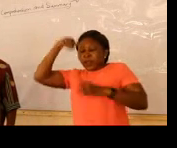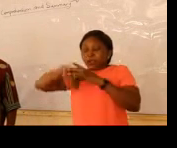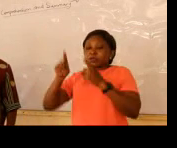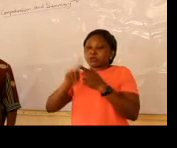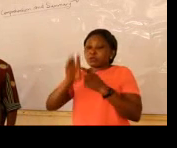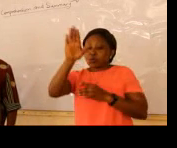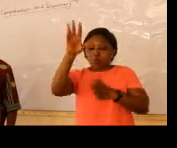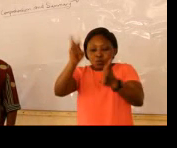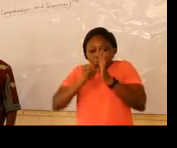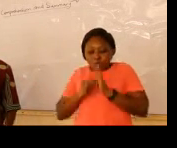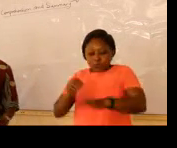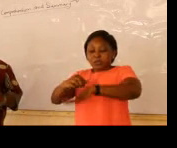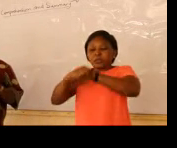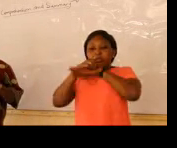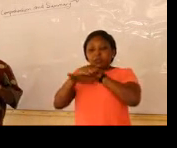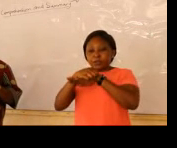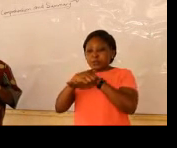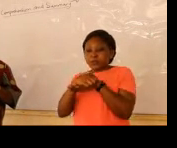English.